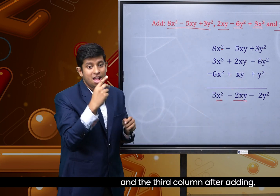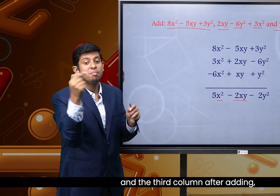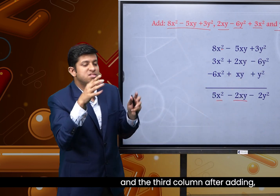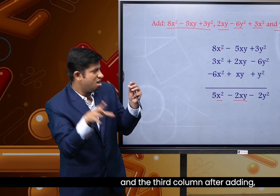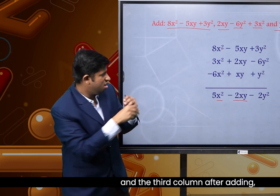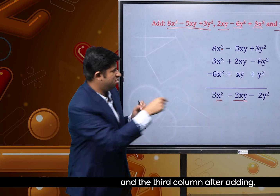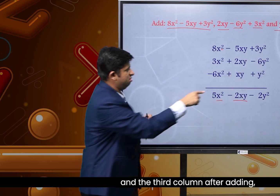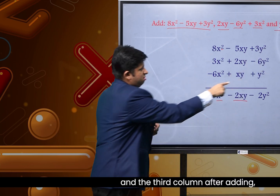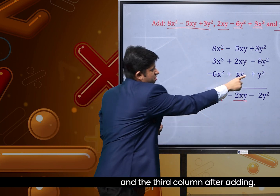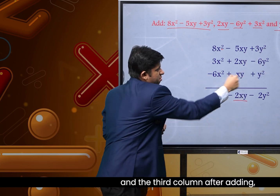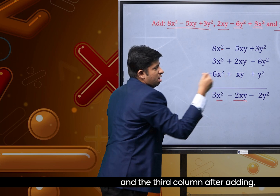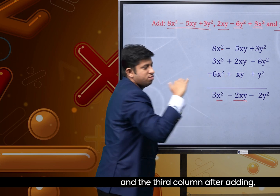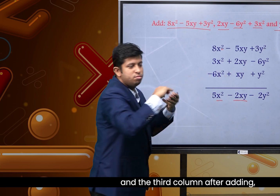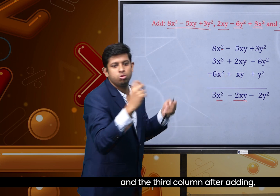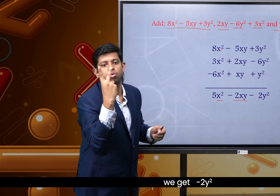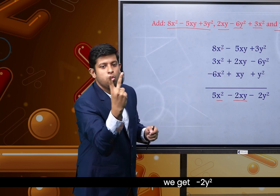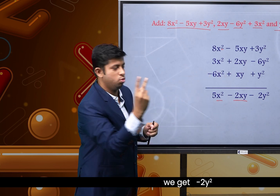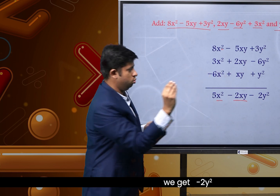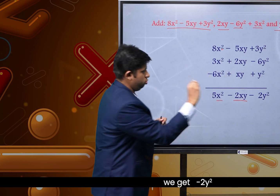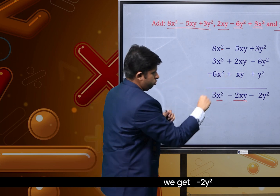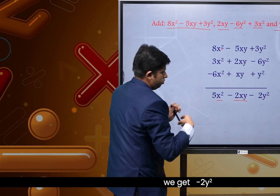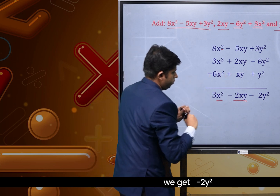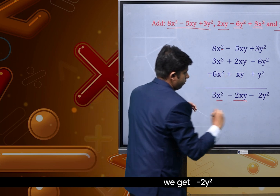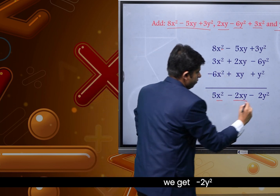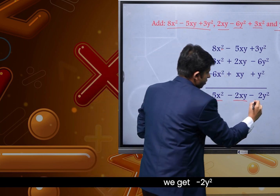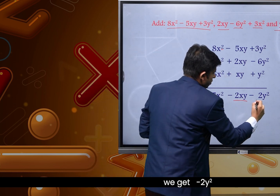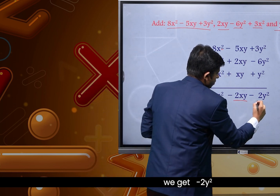column, after adding, we get minus 2y square.